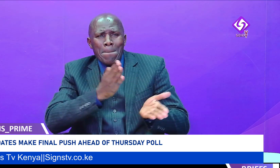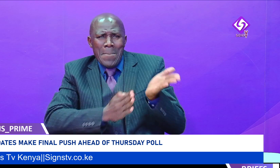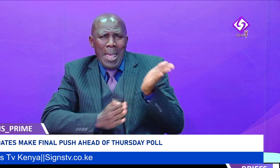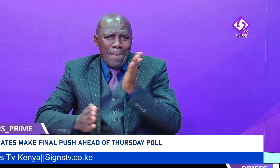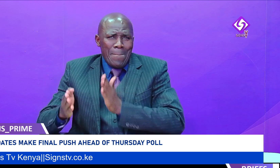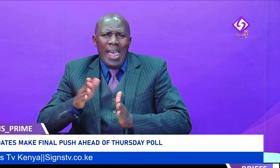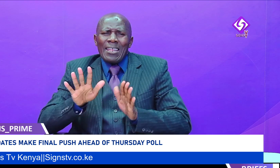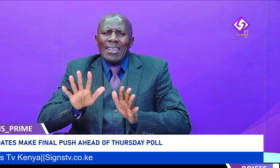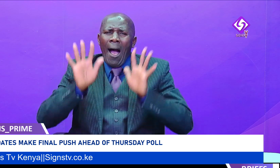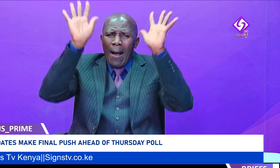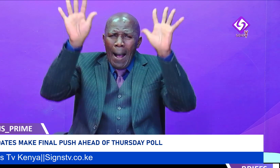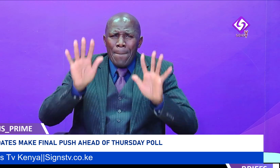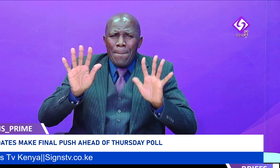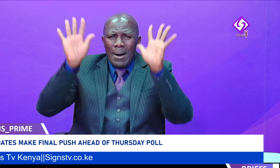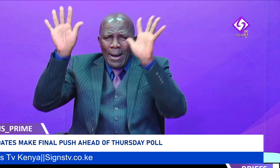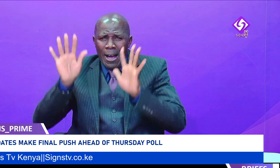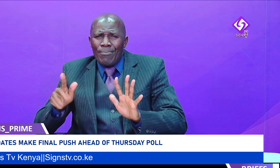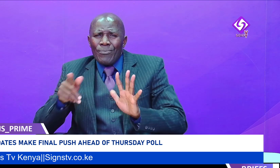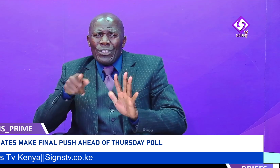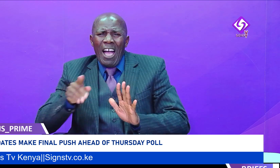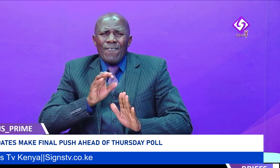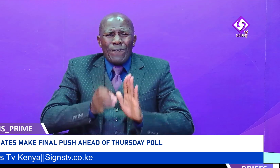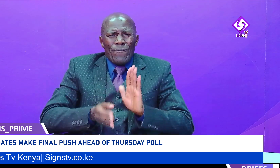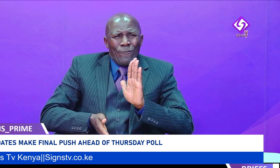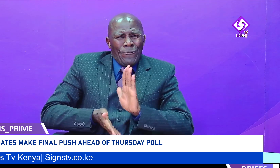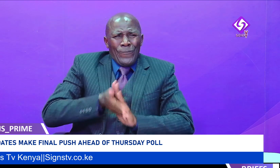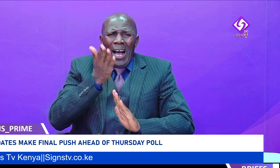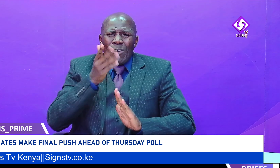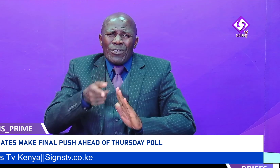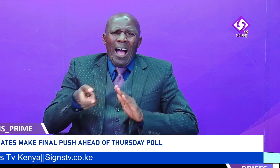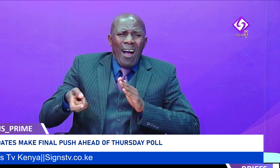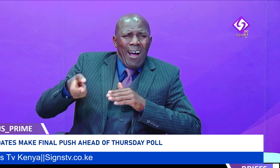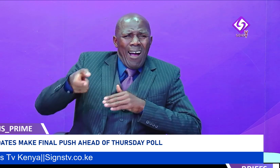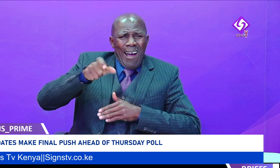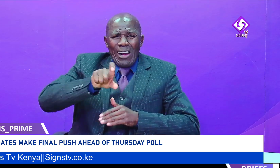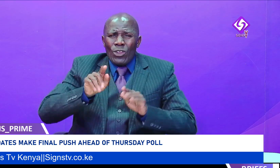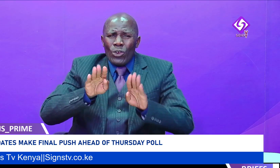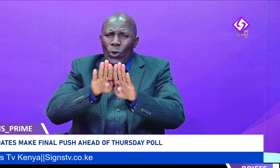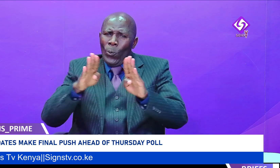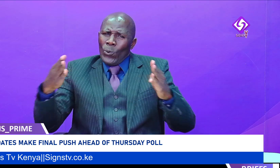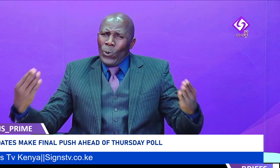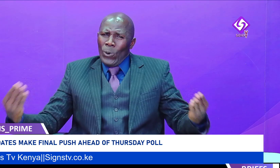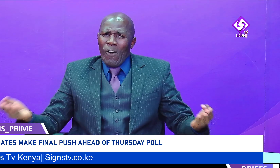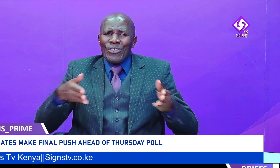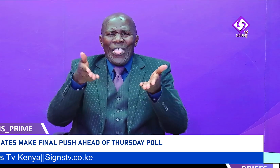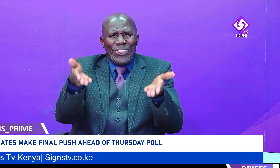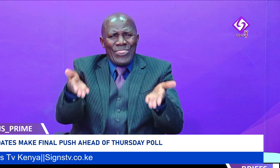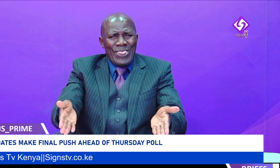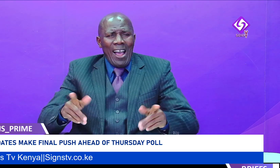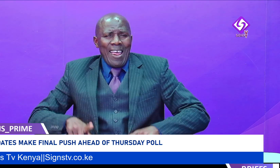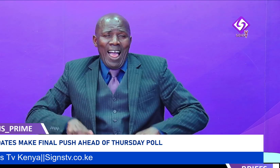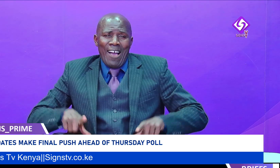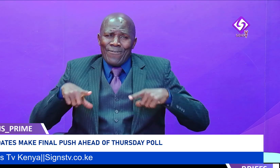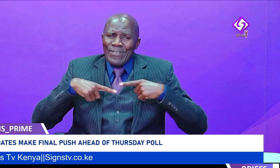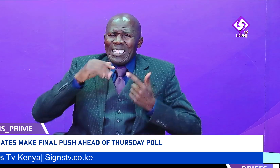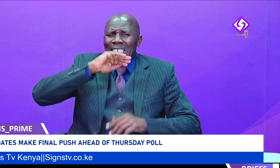weeks of intense campaigning that featured extensive door-to-door outreach, lively